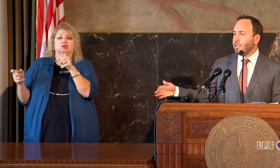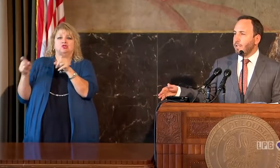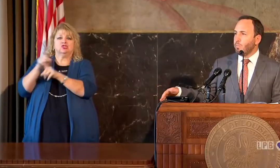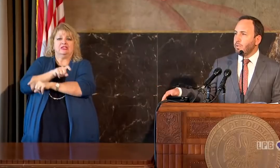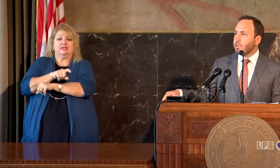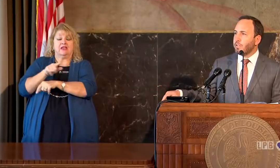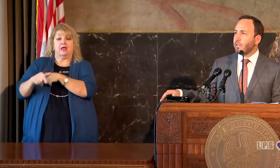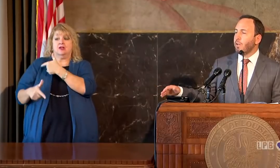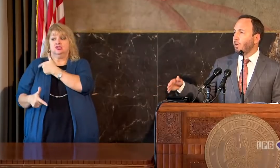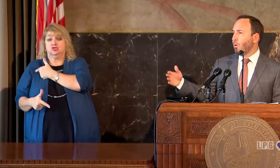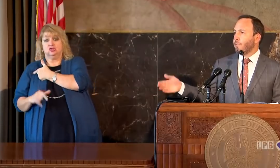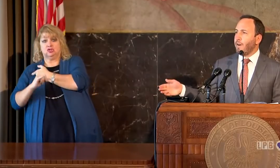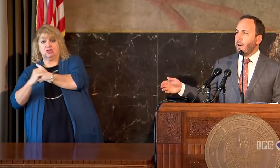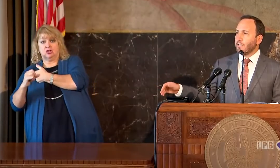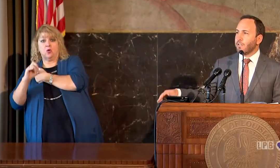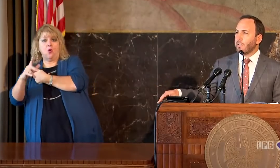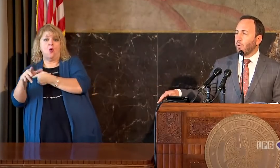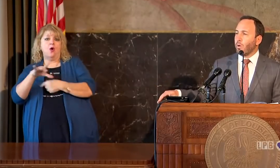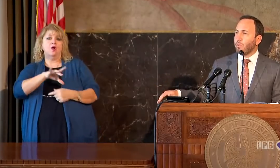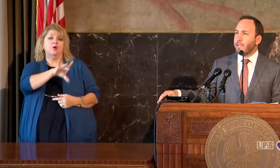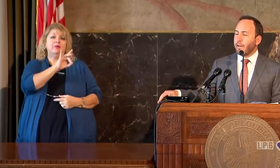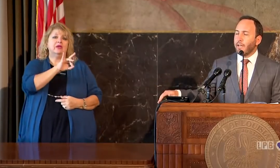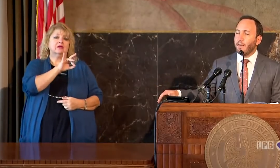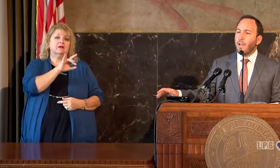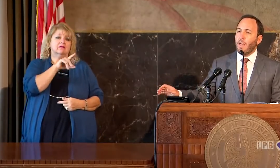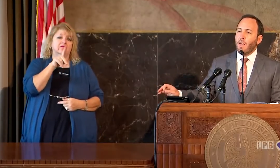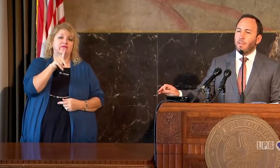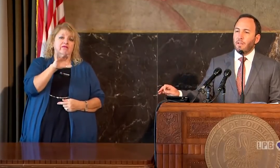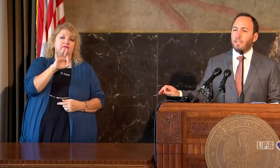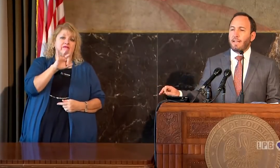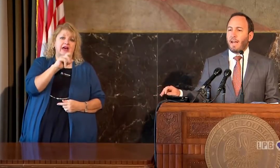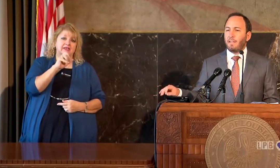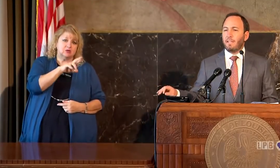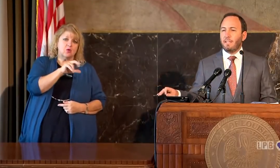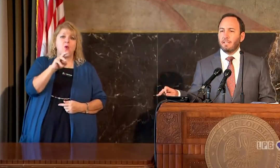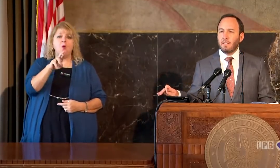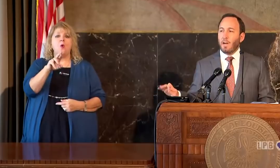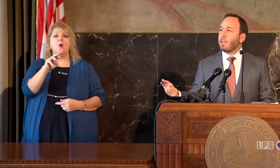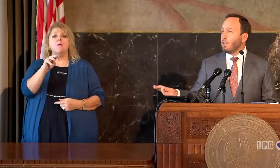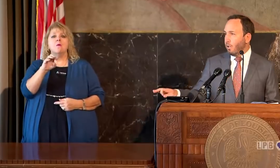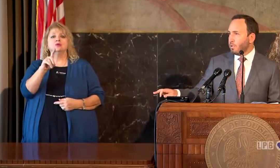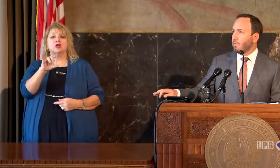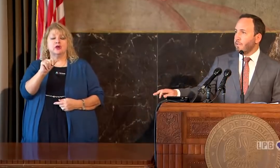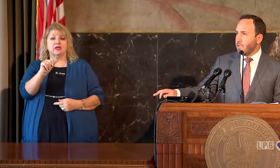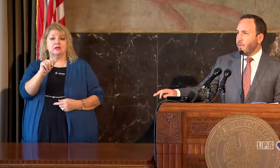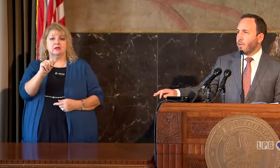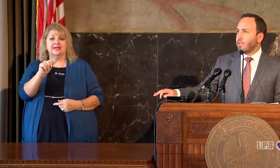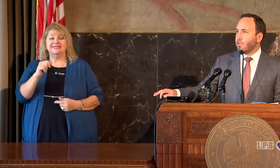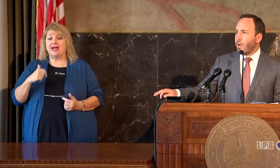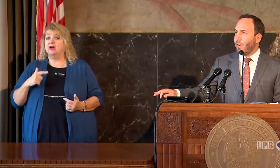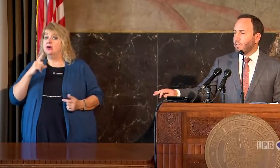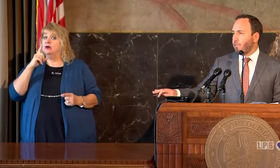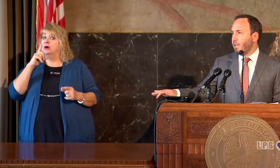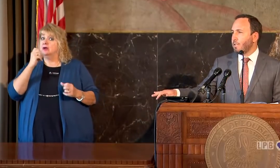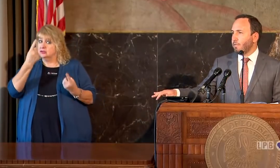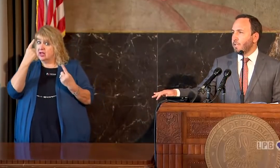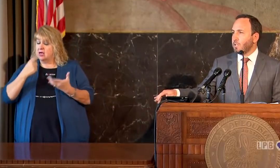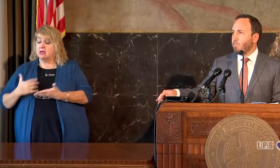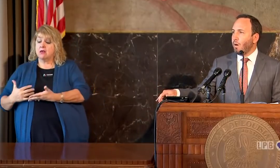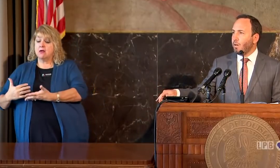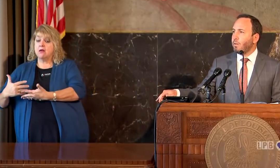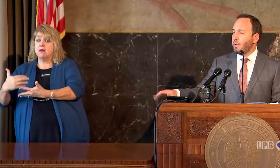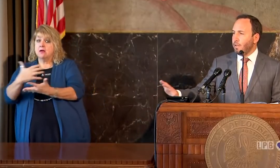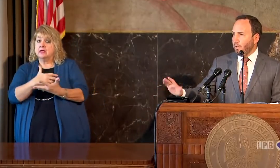Johnson & Johnson as a booster or Pfizer or Moderna. The data is not conclusive, first of all, because the trials are